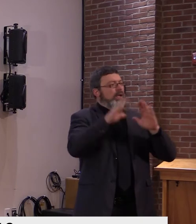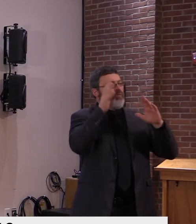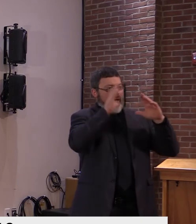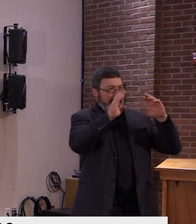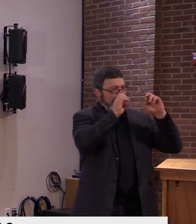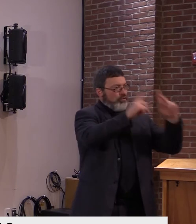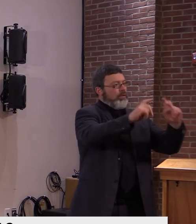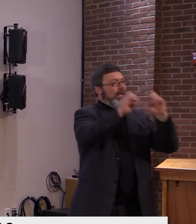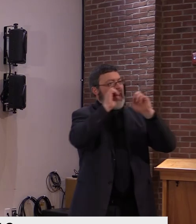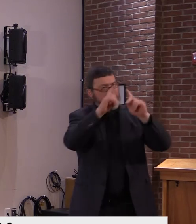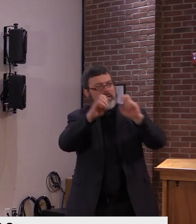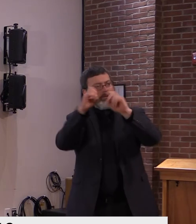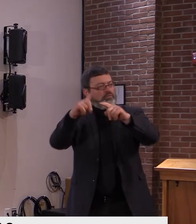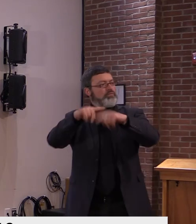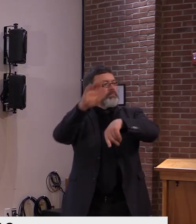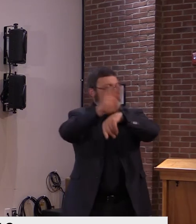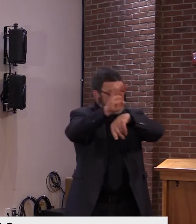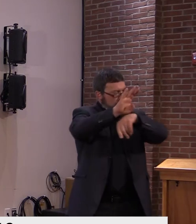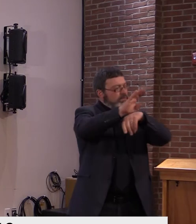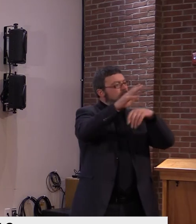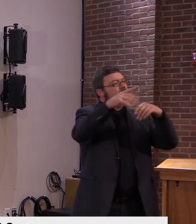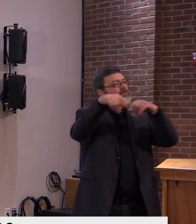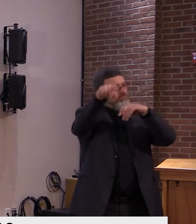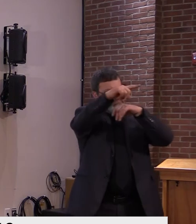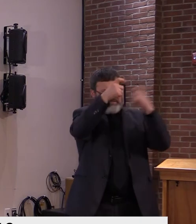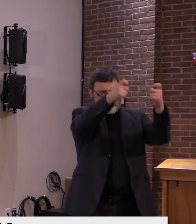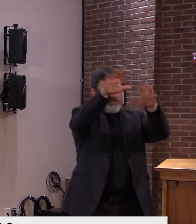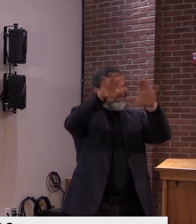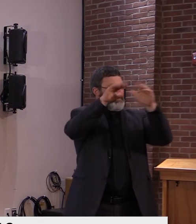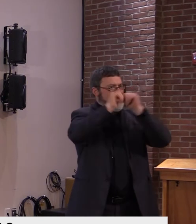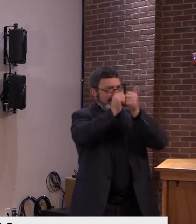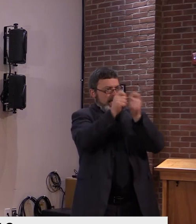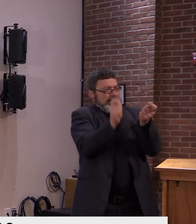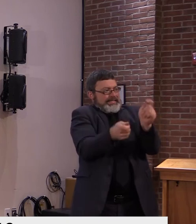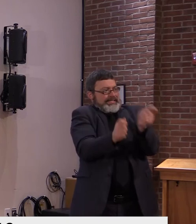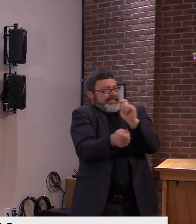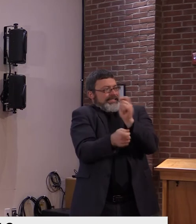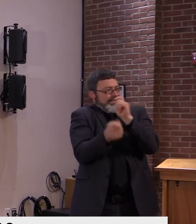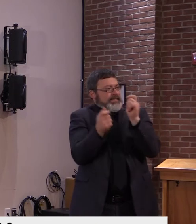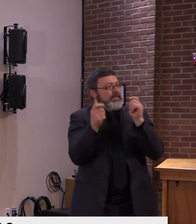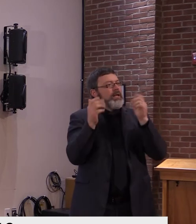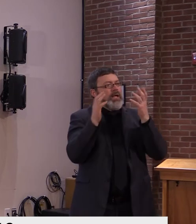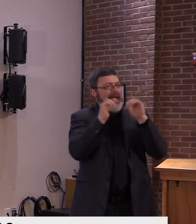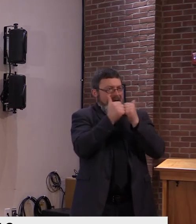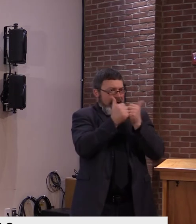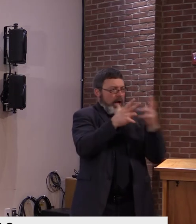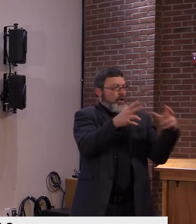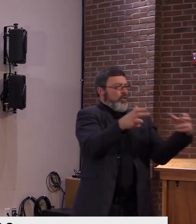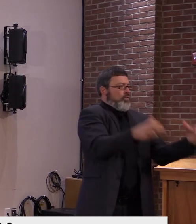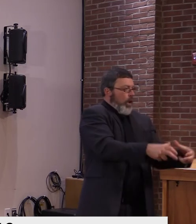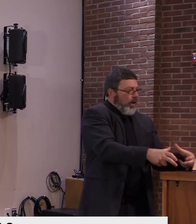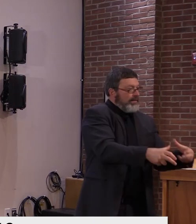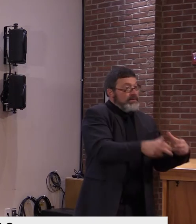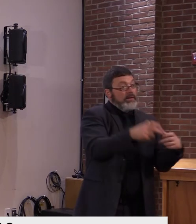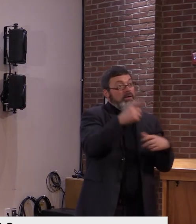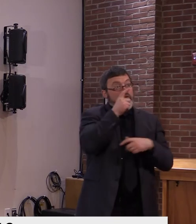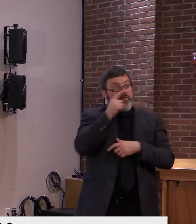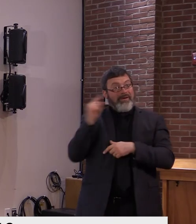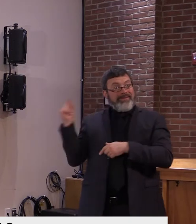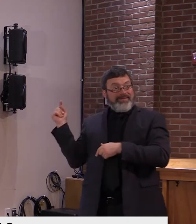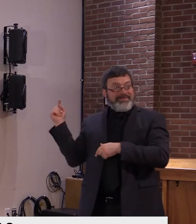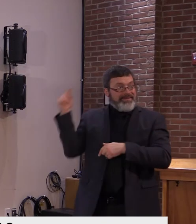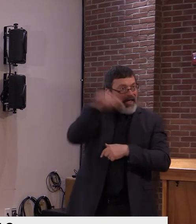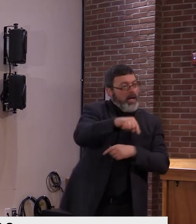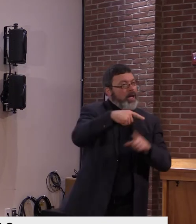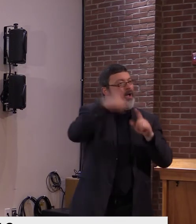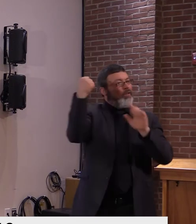Making sure that people understand that we have a quarantine requirement for cross-state travel, also as well as the Vermonters who may